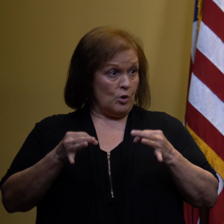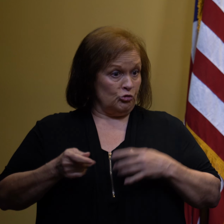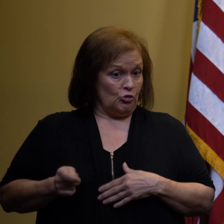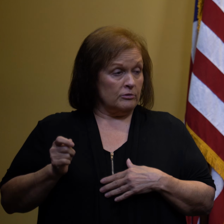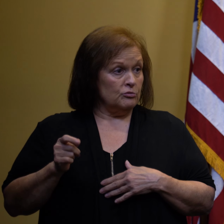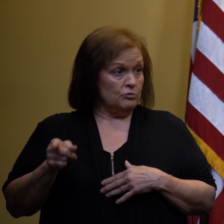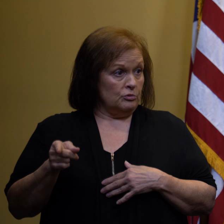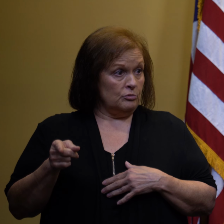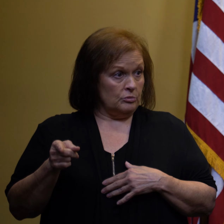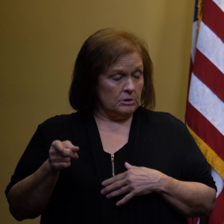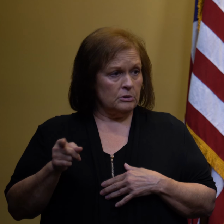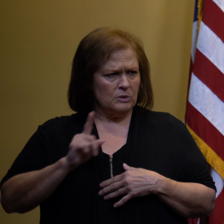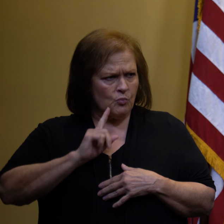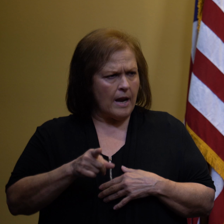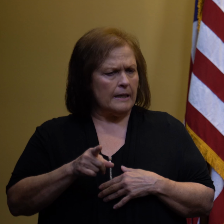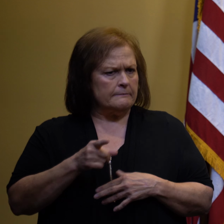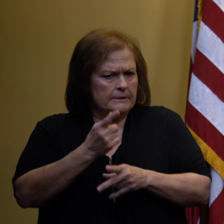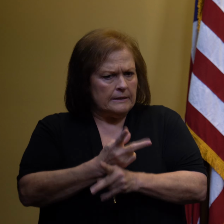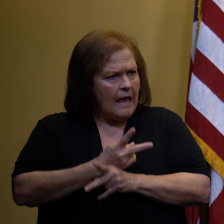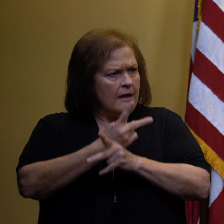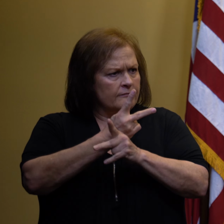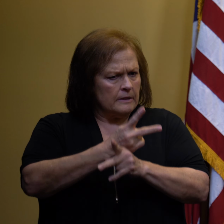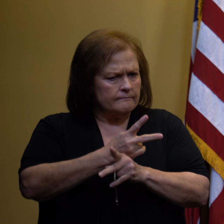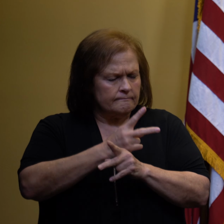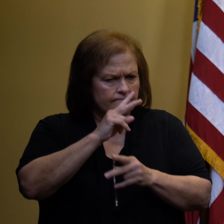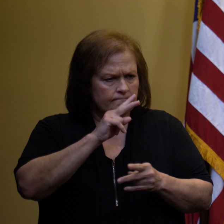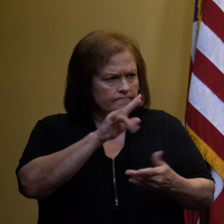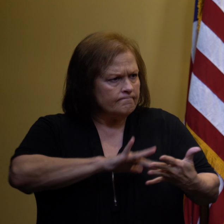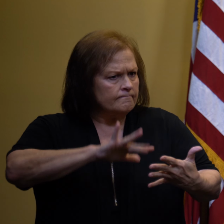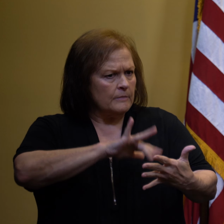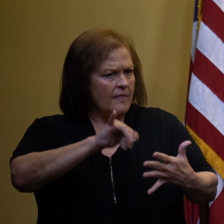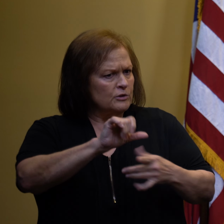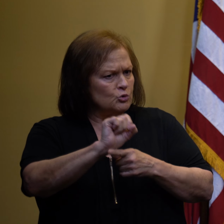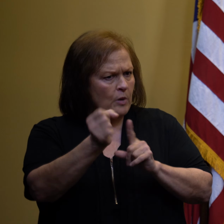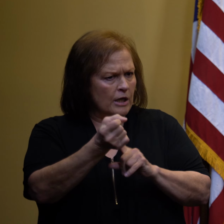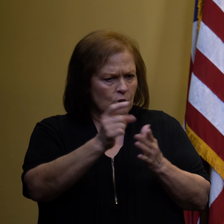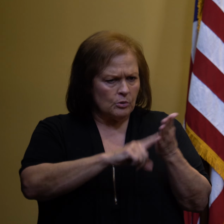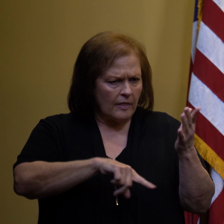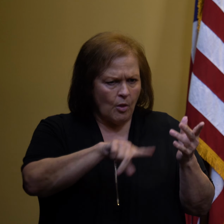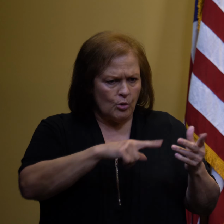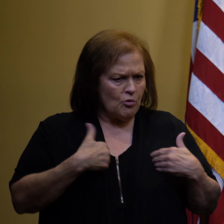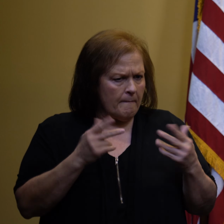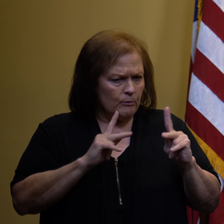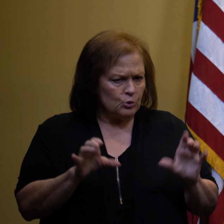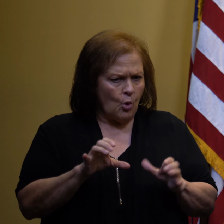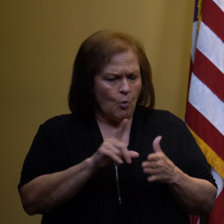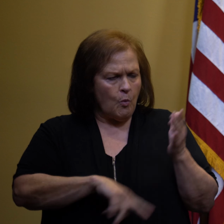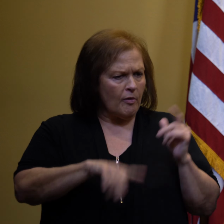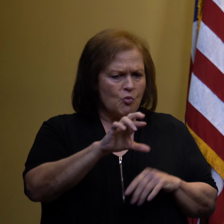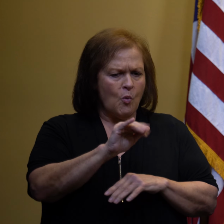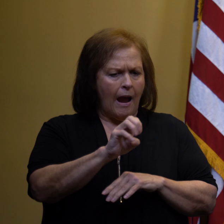to look very heavily at the conditions relative to these young people, what they're doing, the crimes that they